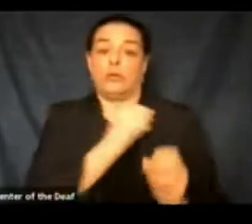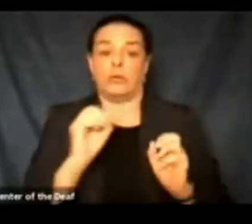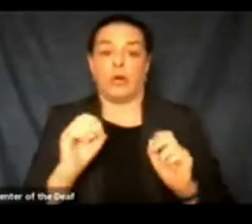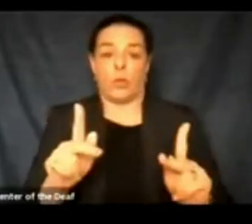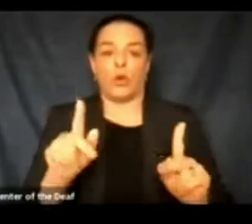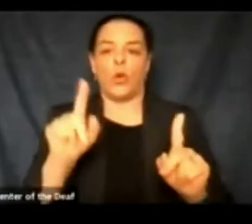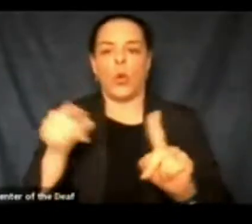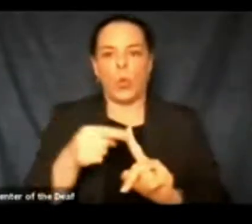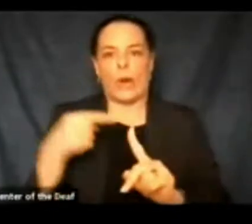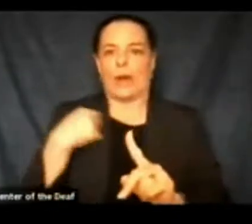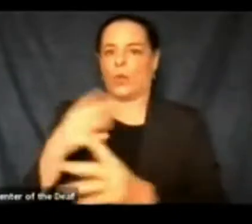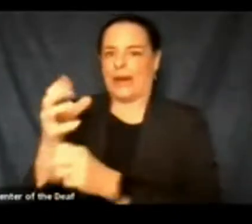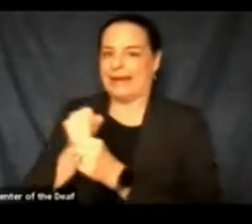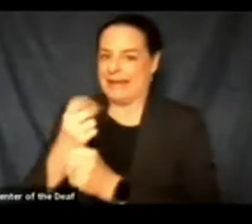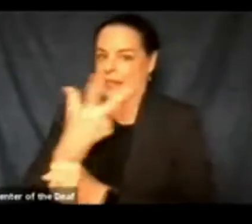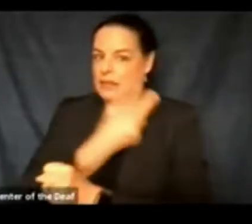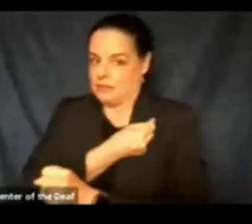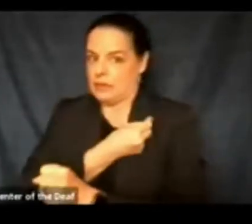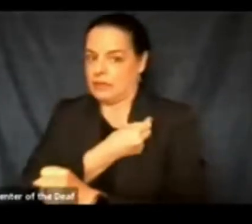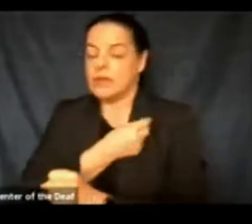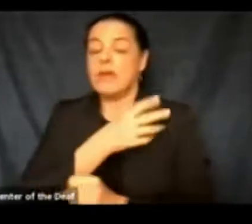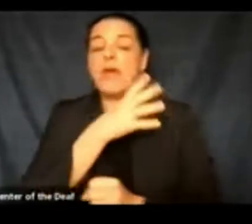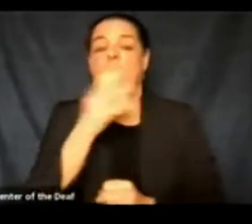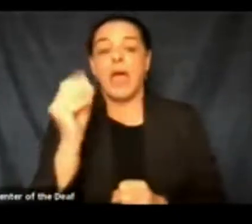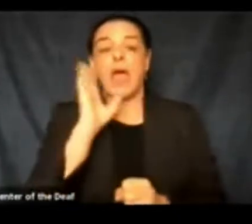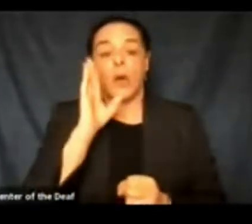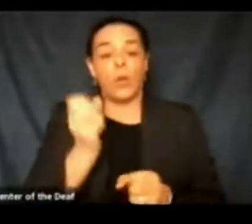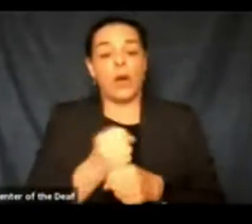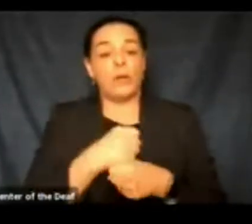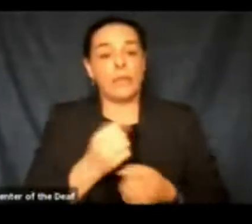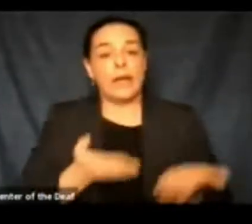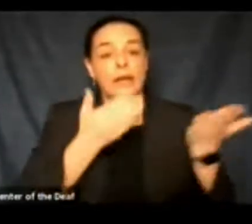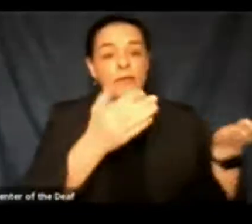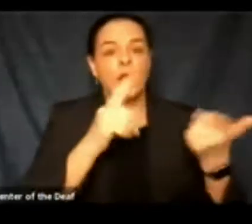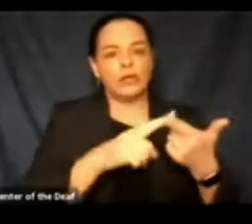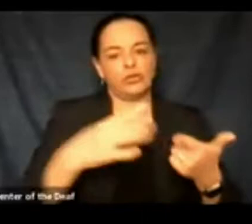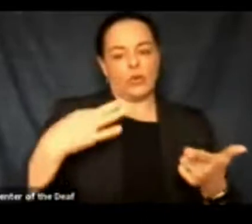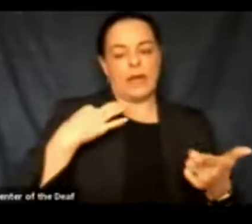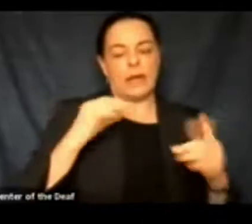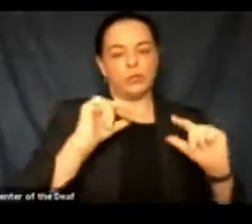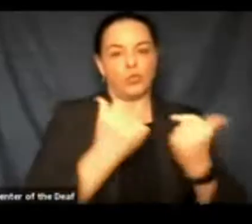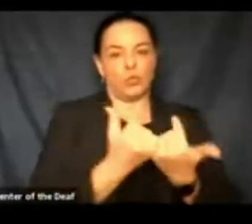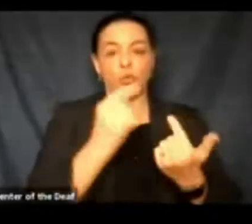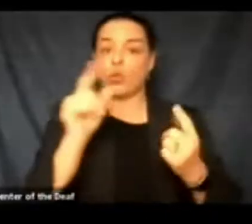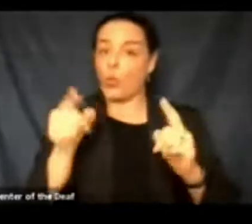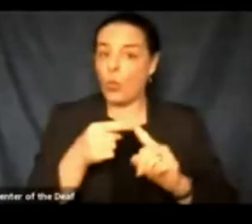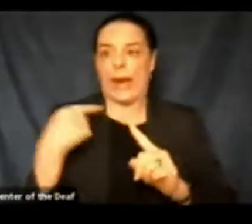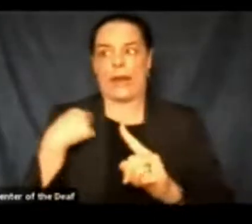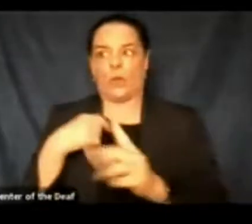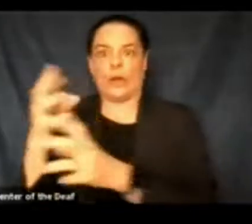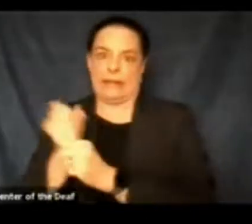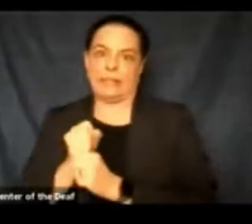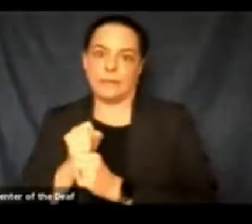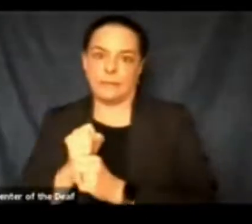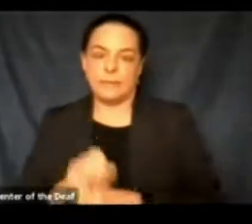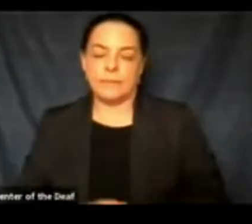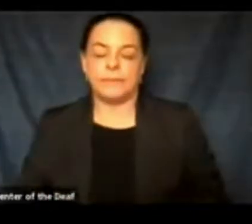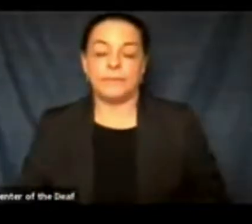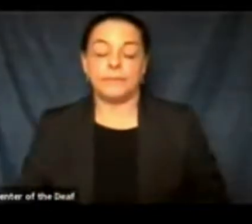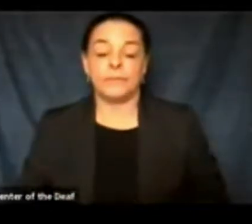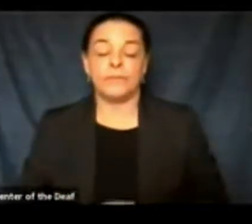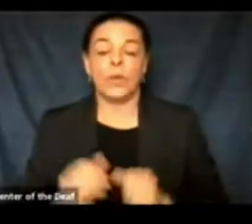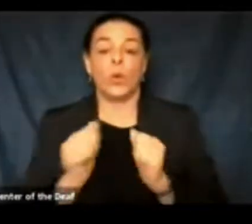as our resources allow, and will make them available to eligible groups as soon as they are available. That